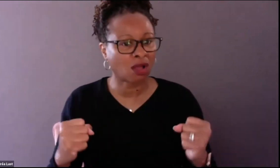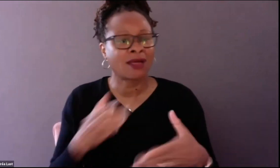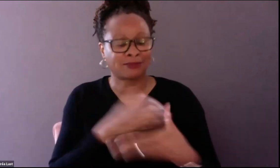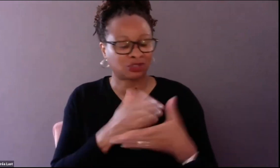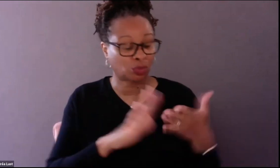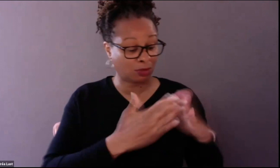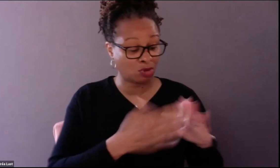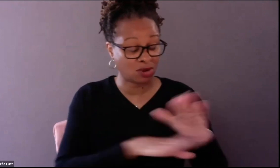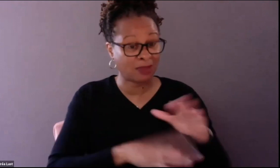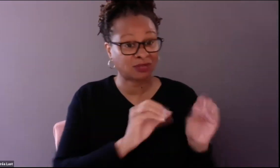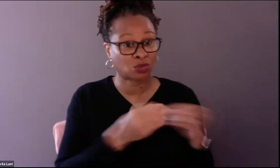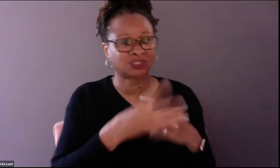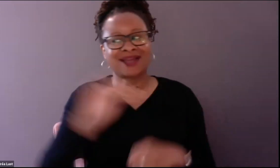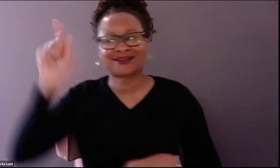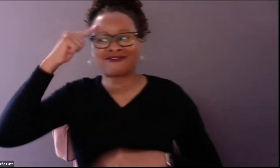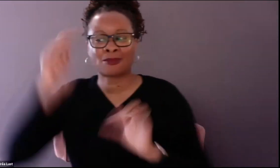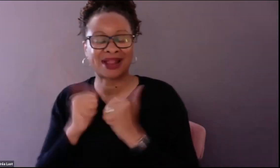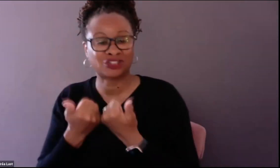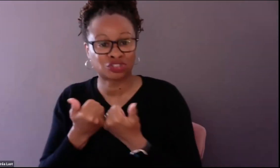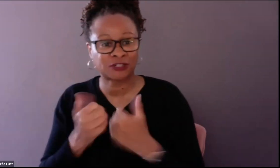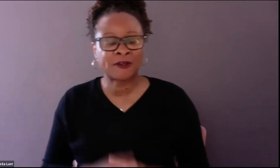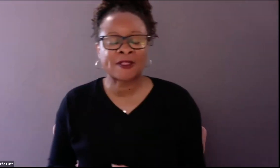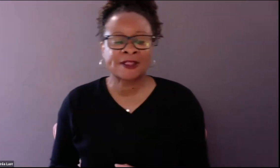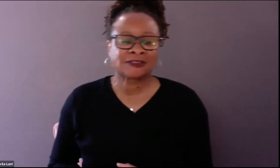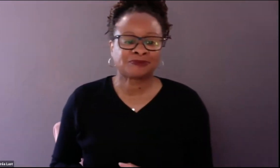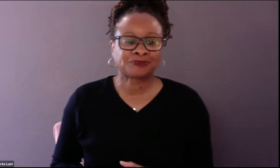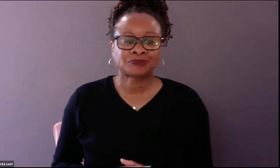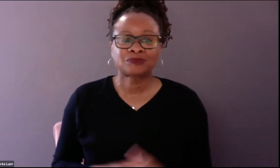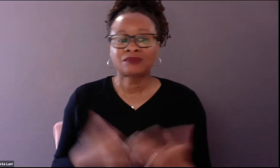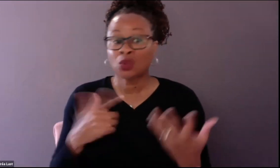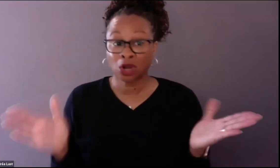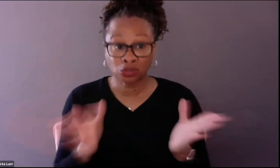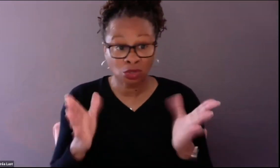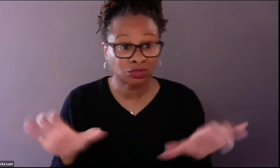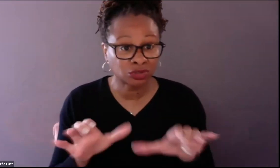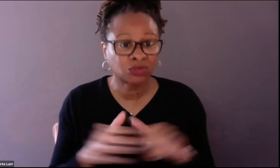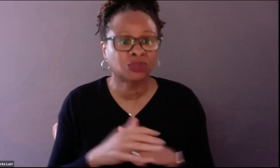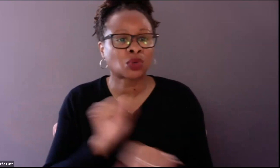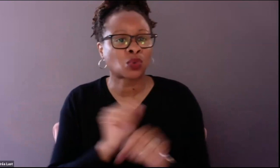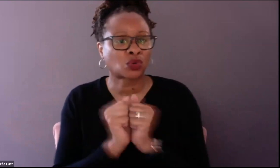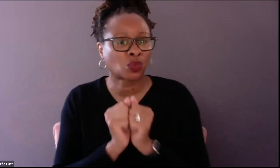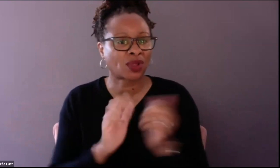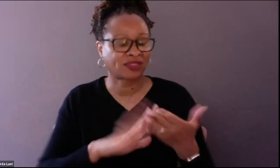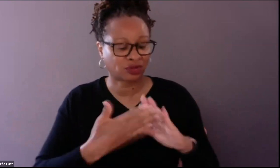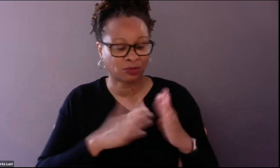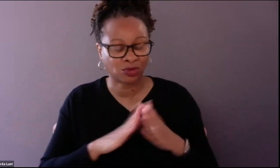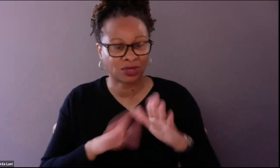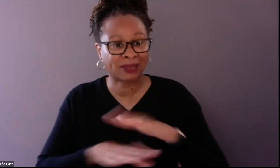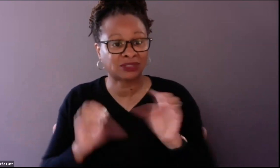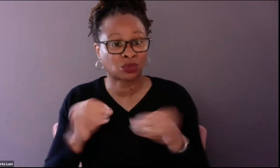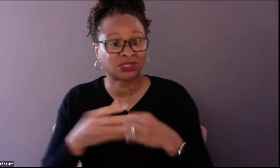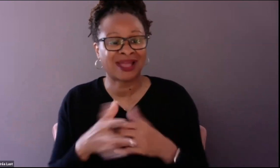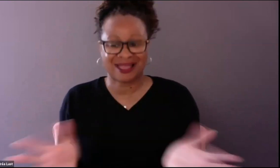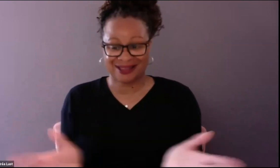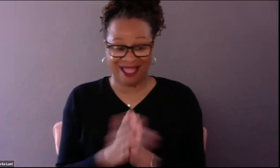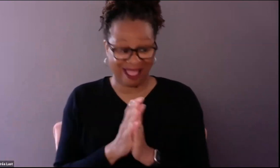organizations and our government agencies. And then what I would encourage you to do is to work with community-based organizations at the neighborhood level and ask them,